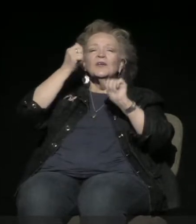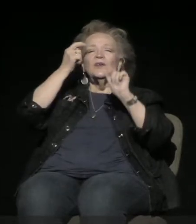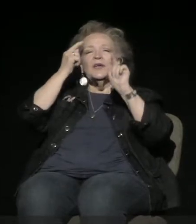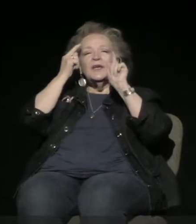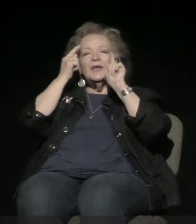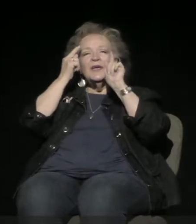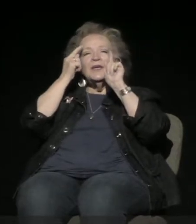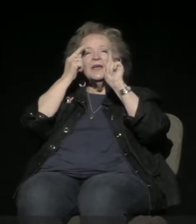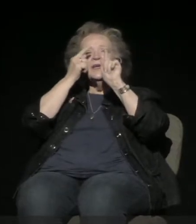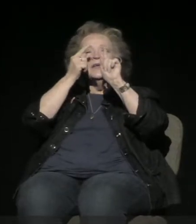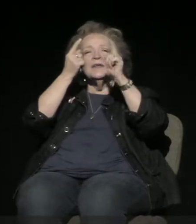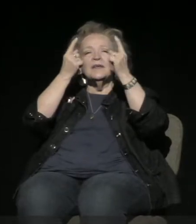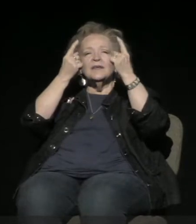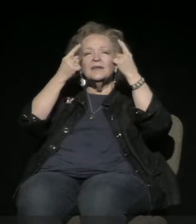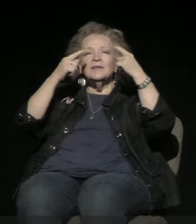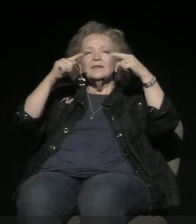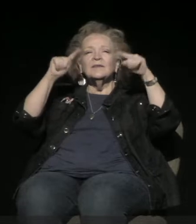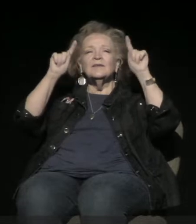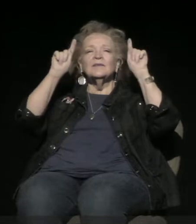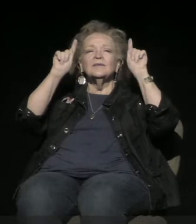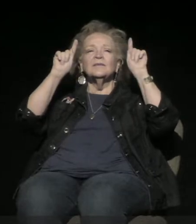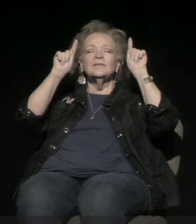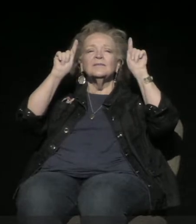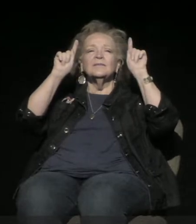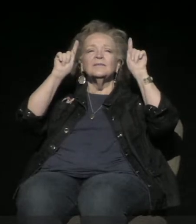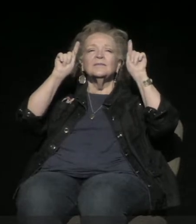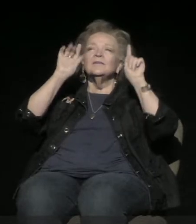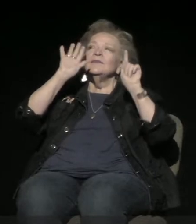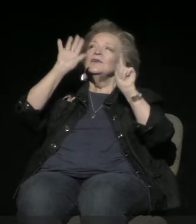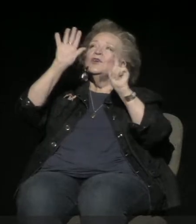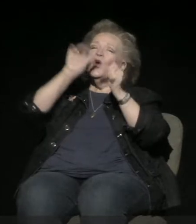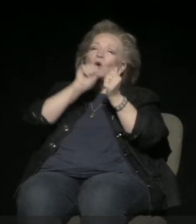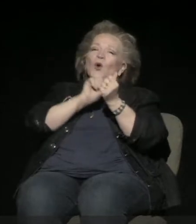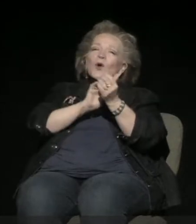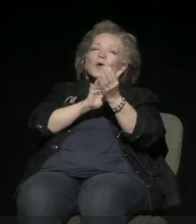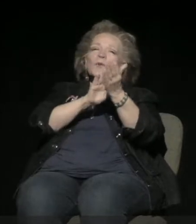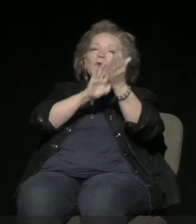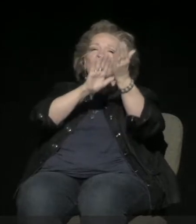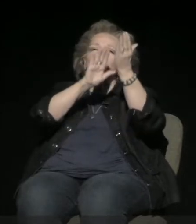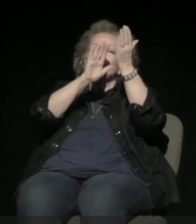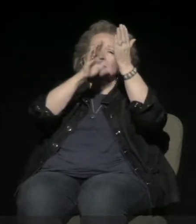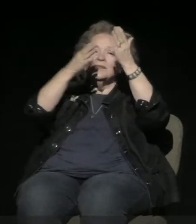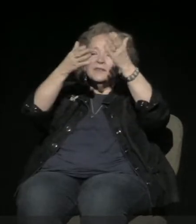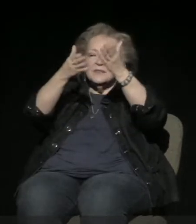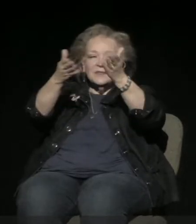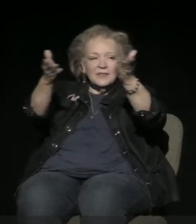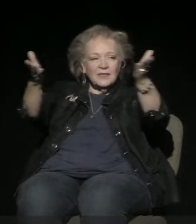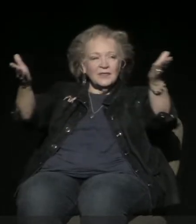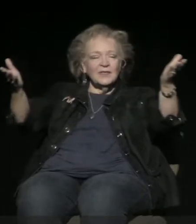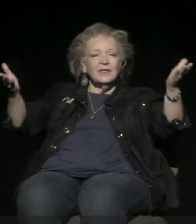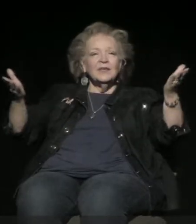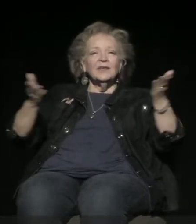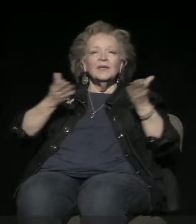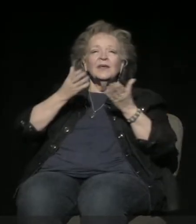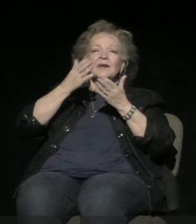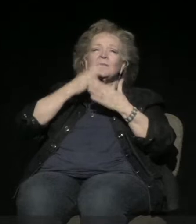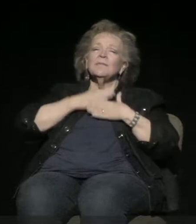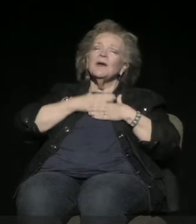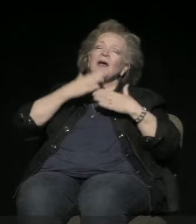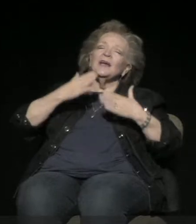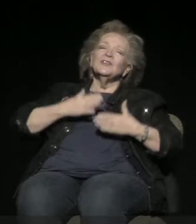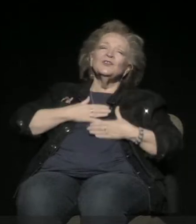In Your Prayer In Your Presence Here My Joy